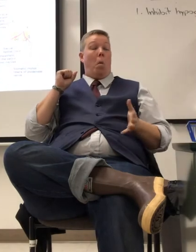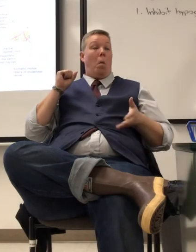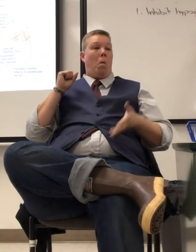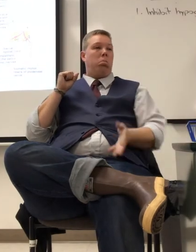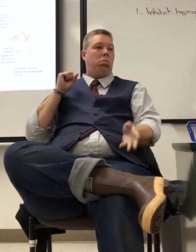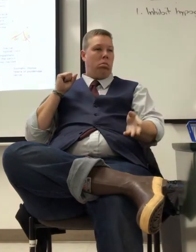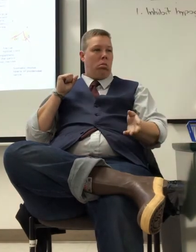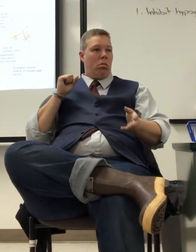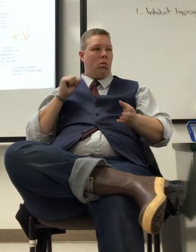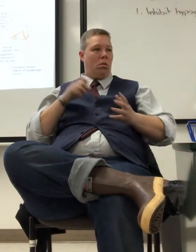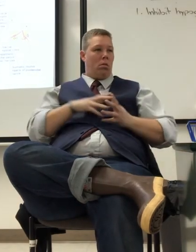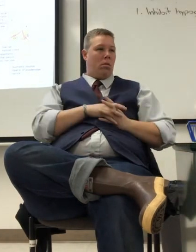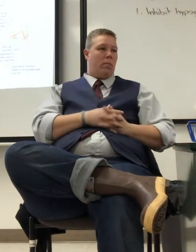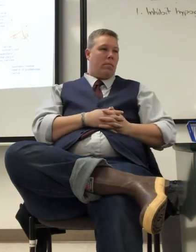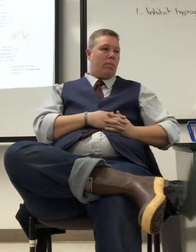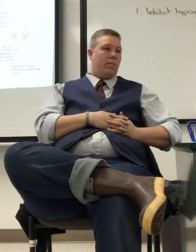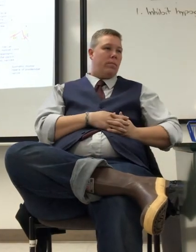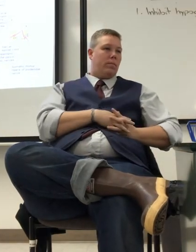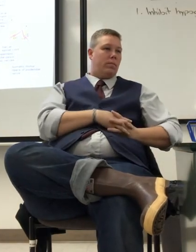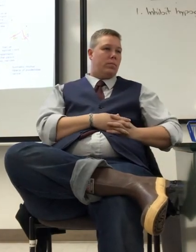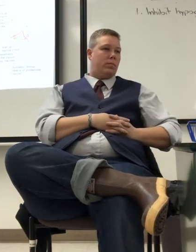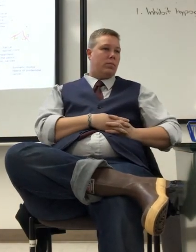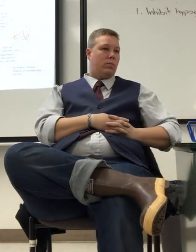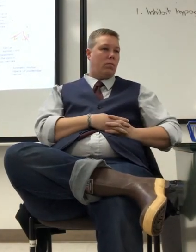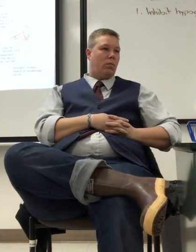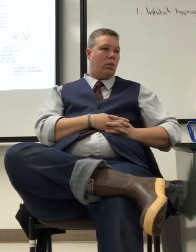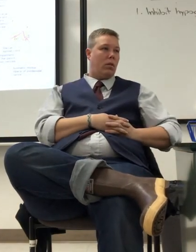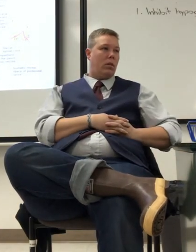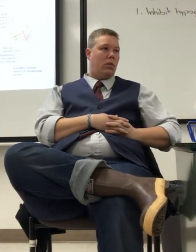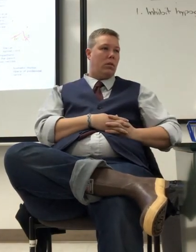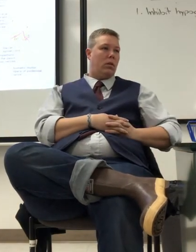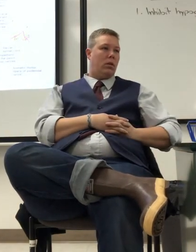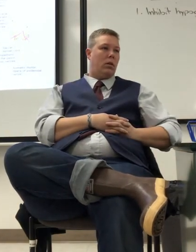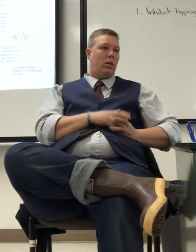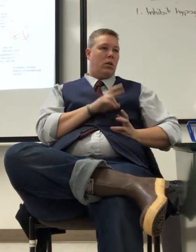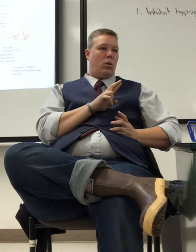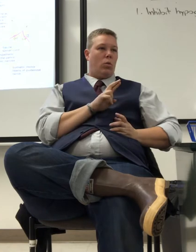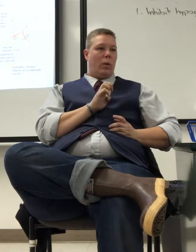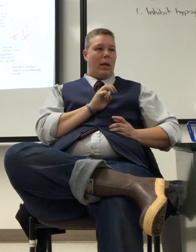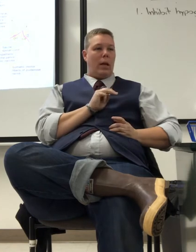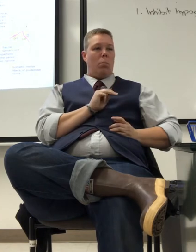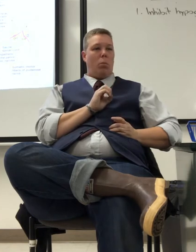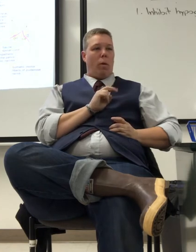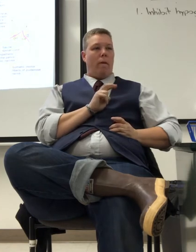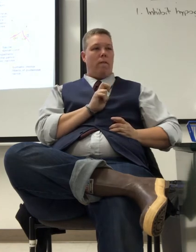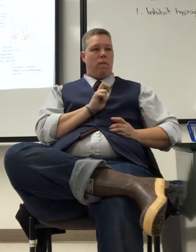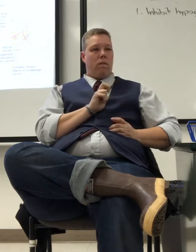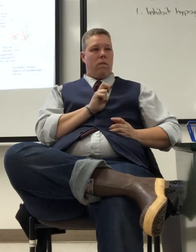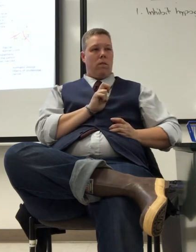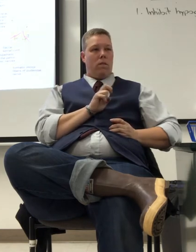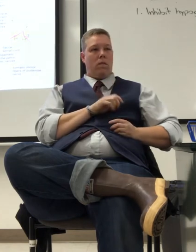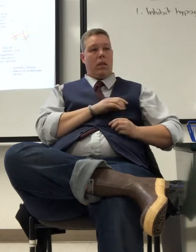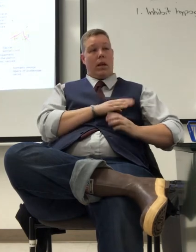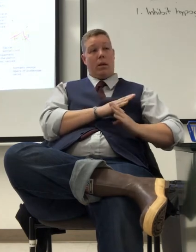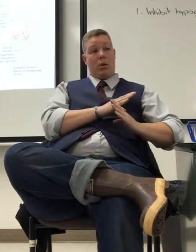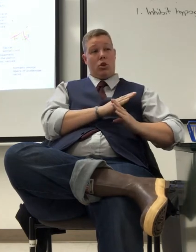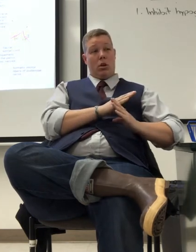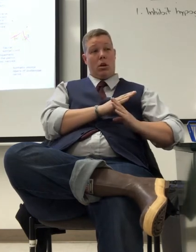So, remove inhibition.